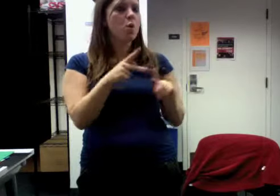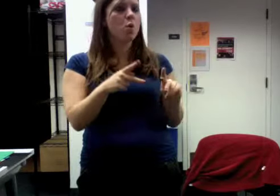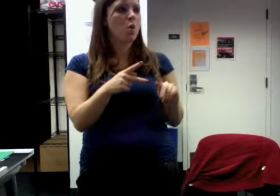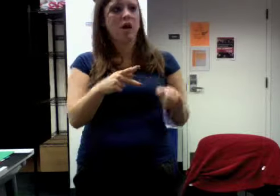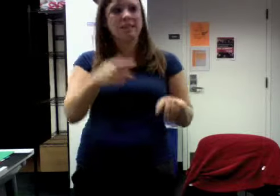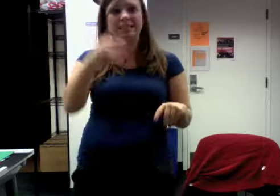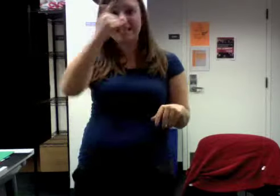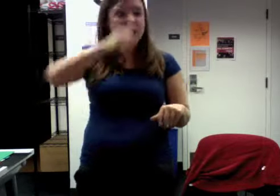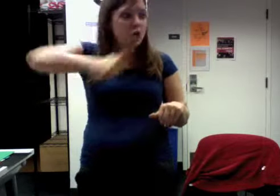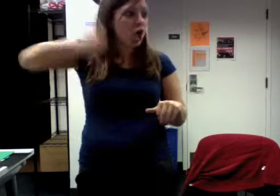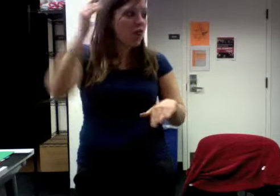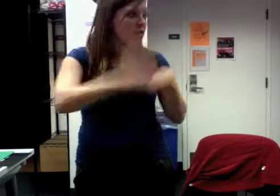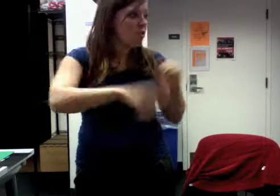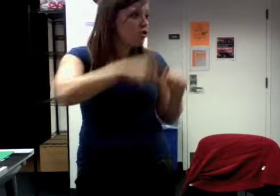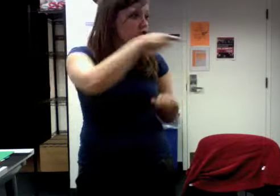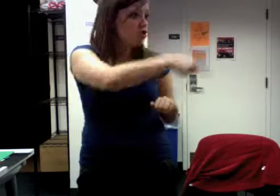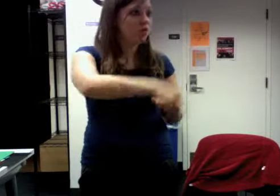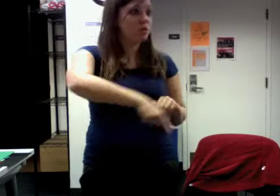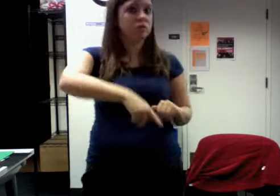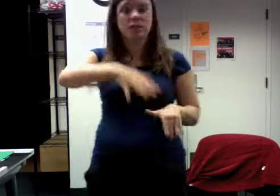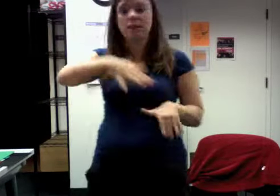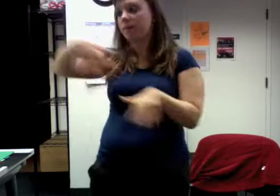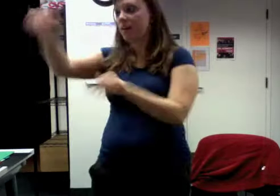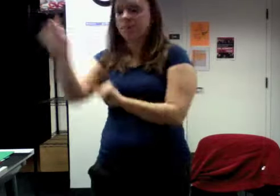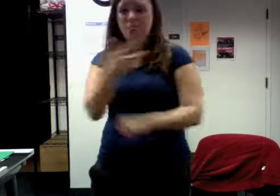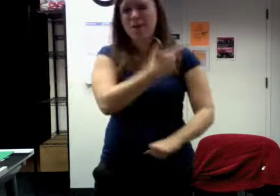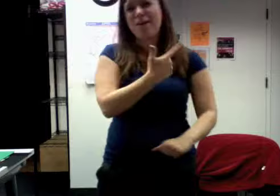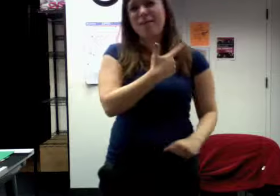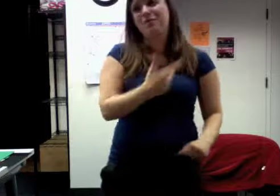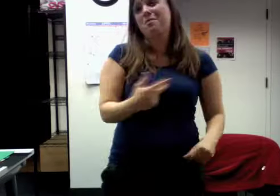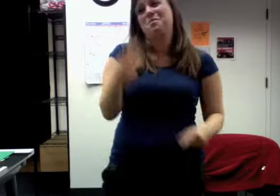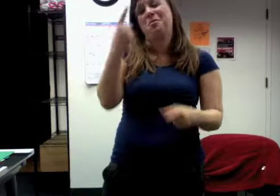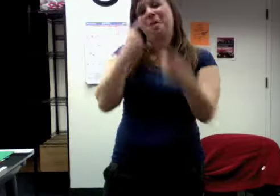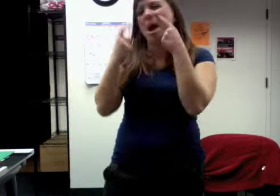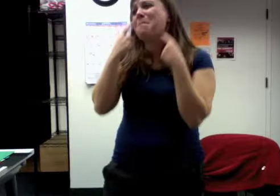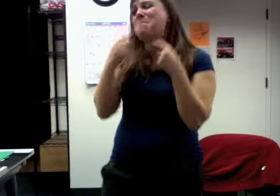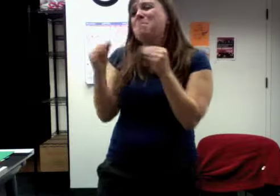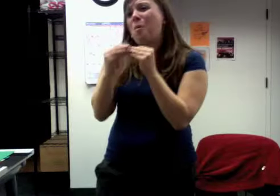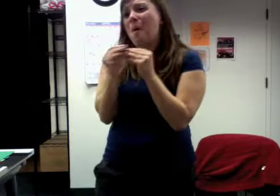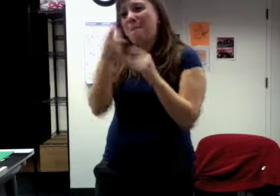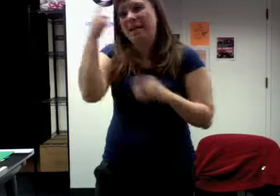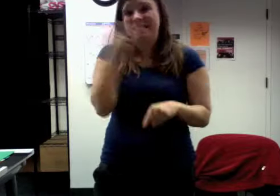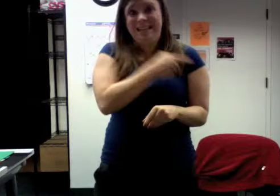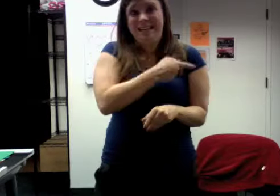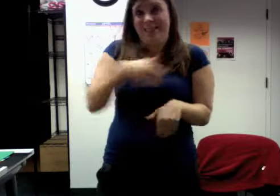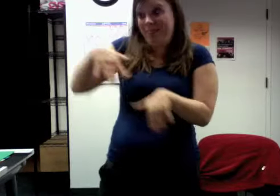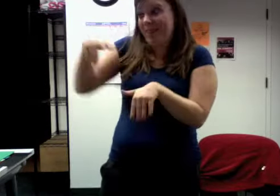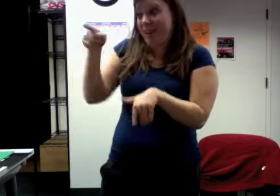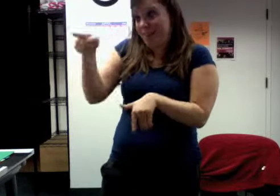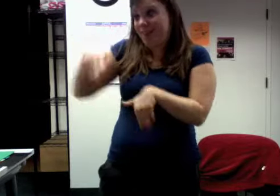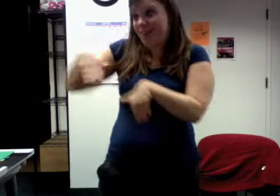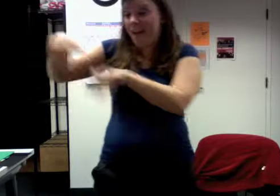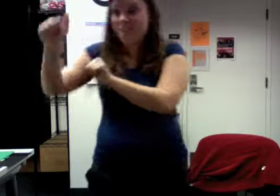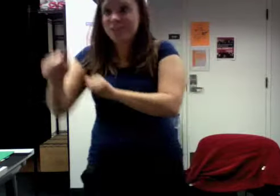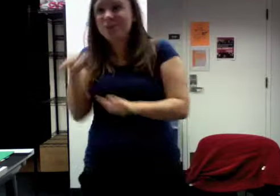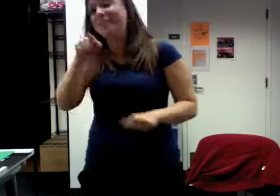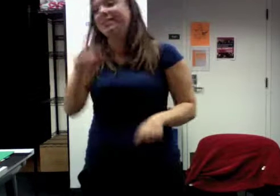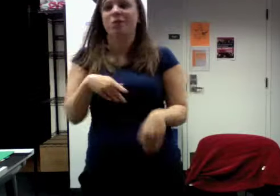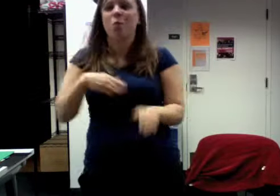to this farm, and he sees this very strange sight. There is this farmer, and he's trying to push his cow up a ladder onto the sod